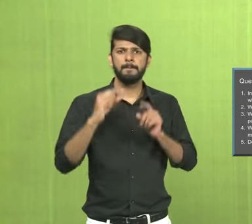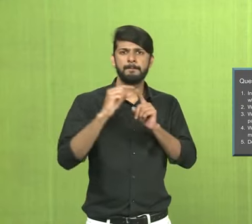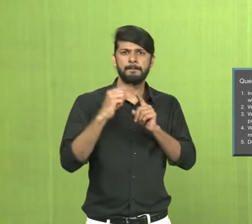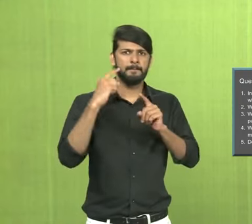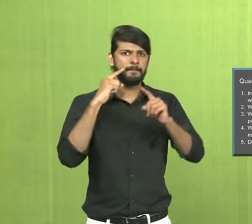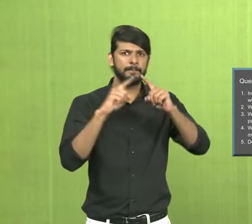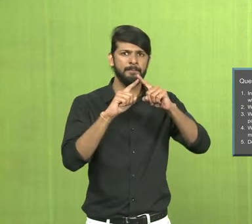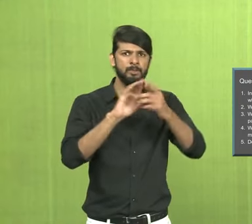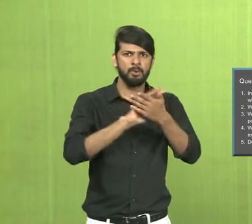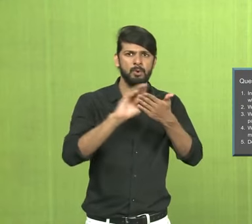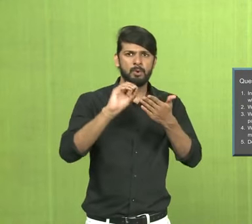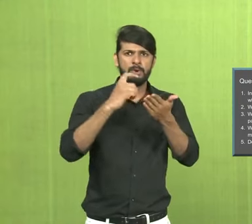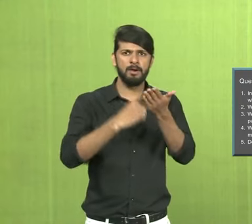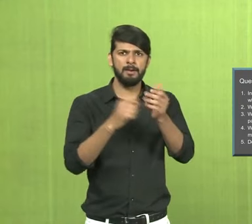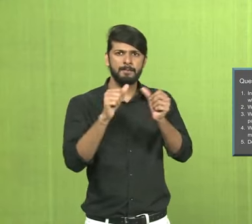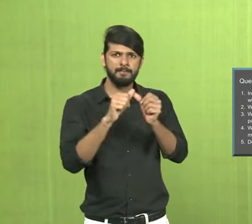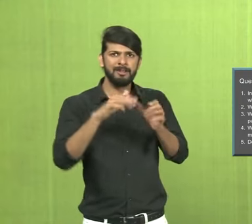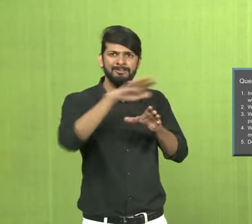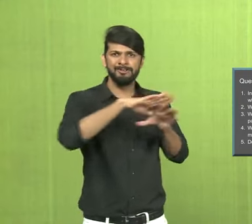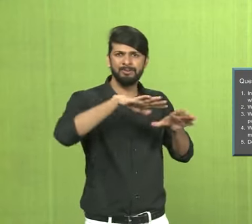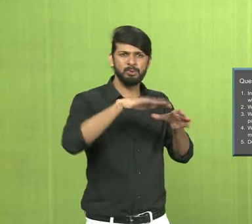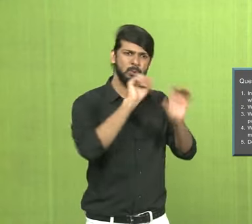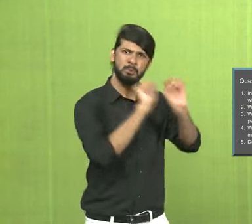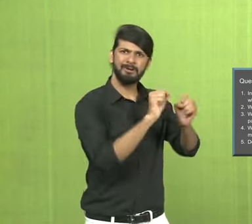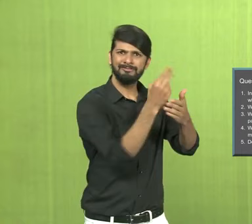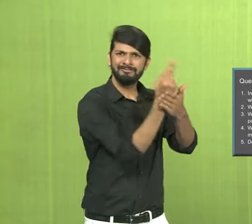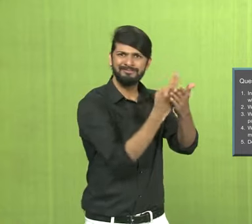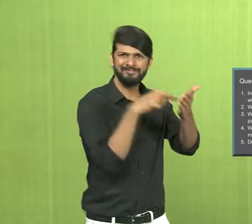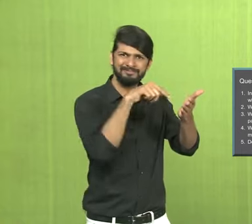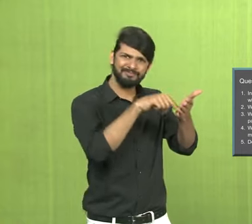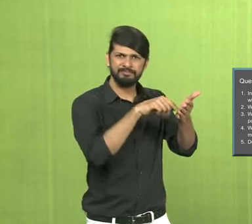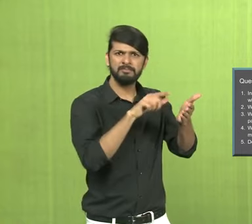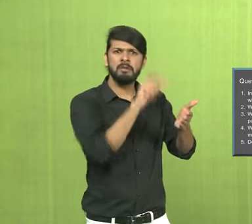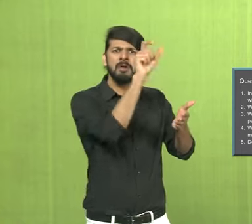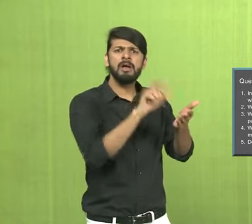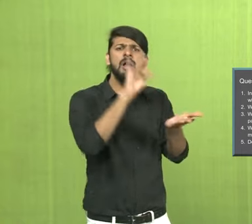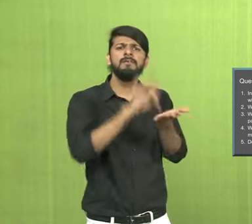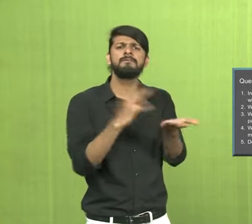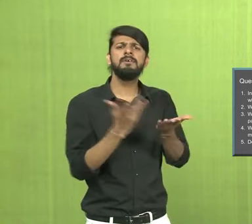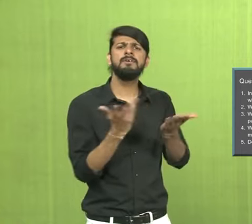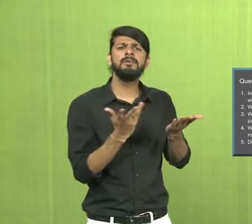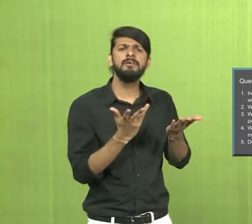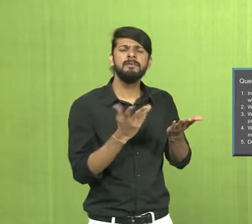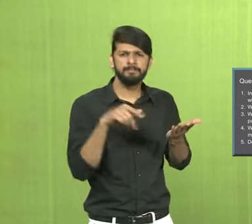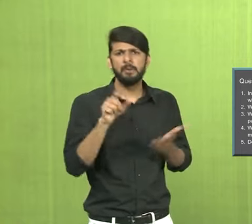Questions, painting number 2. First question, in which states of India are Pithora paintings